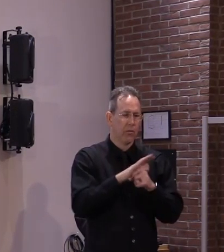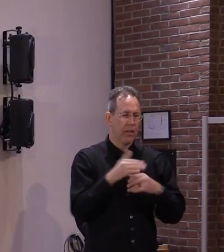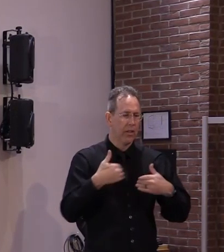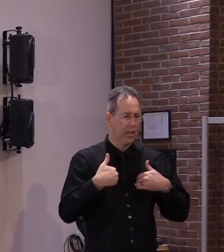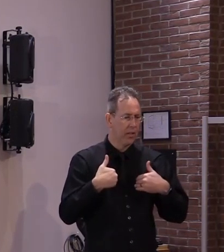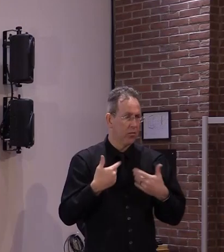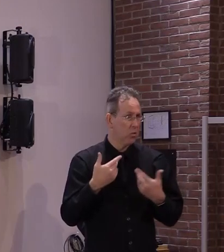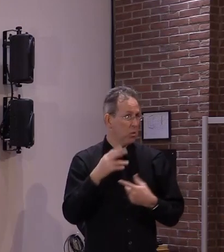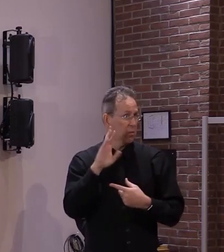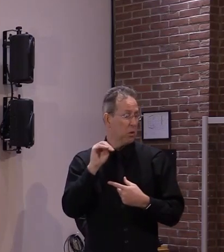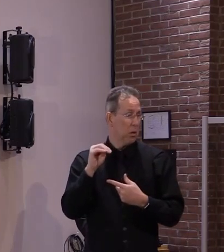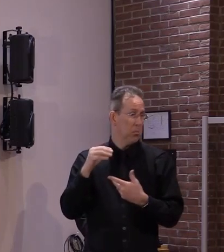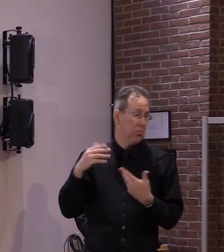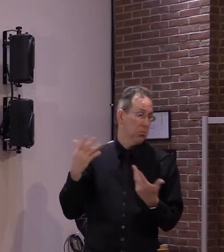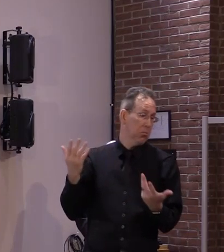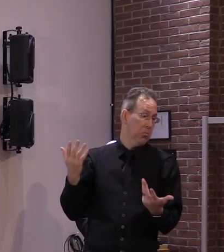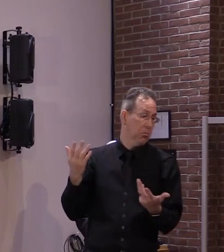that